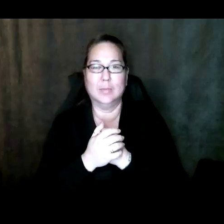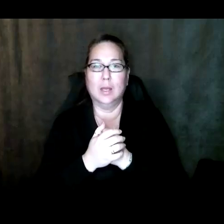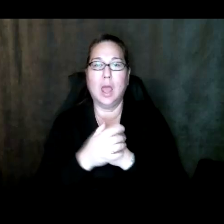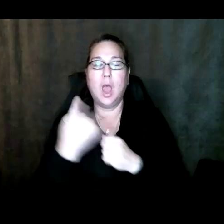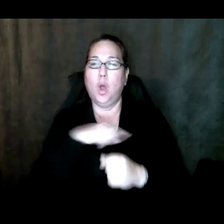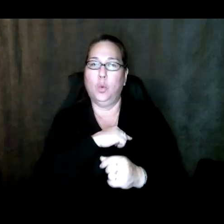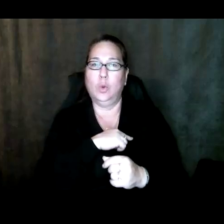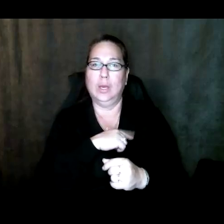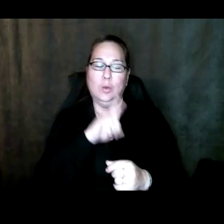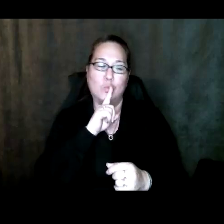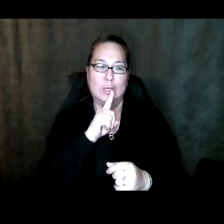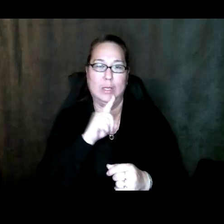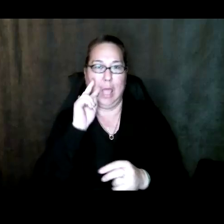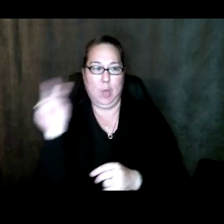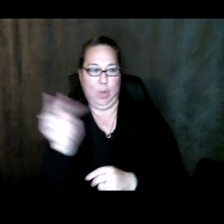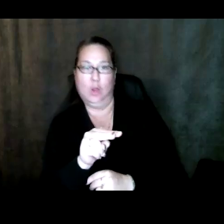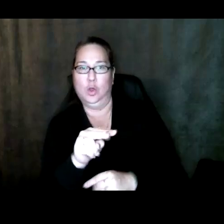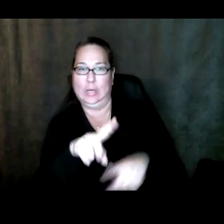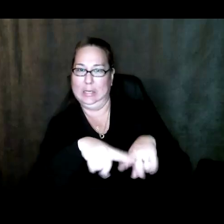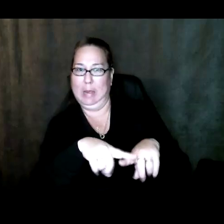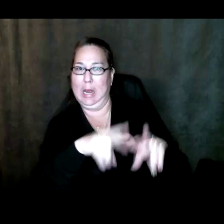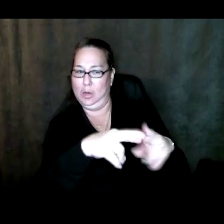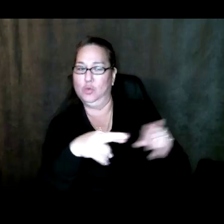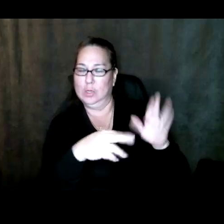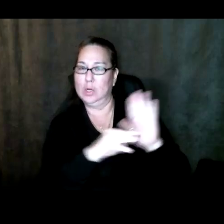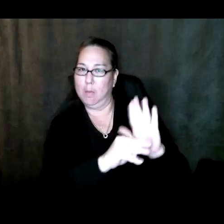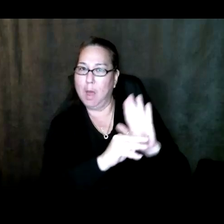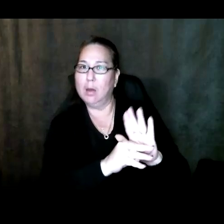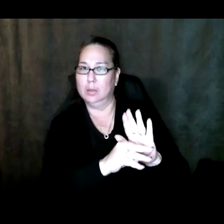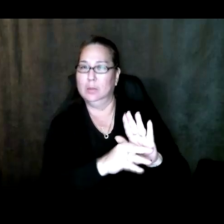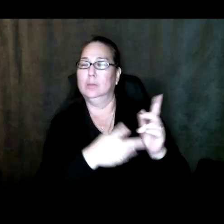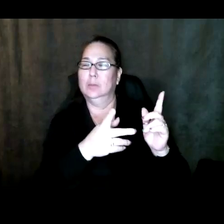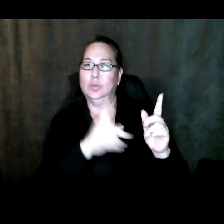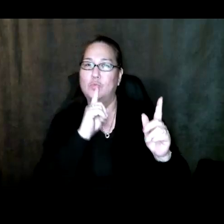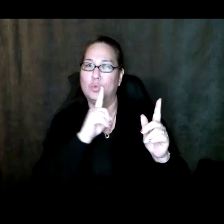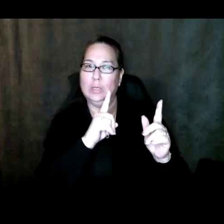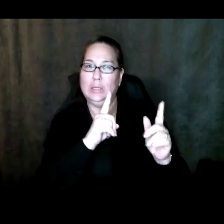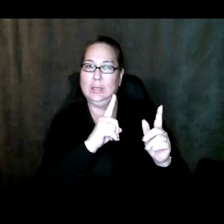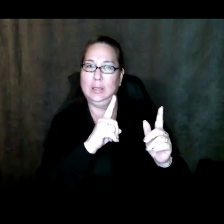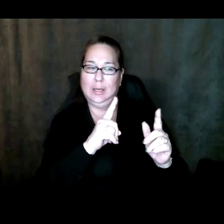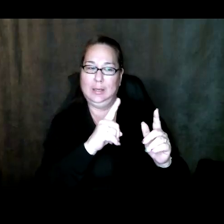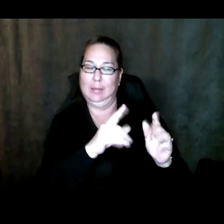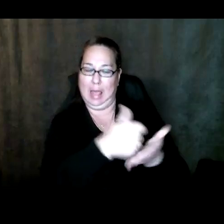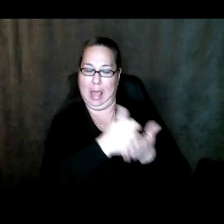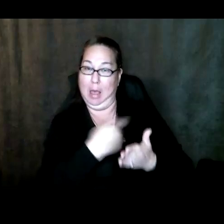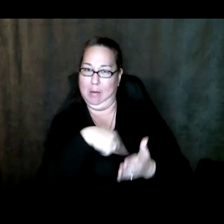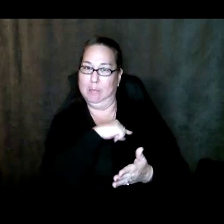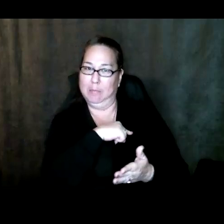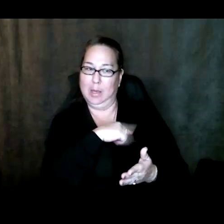to identify where there are needs and consistently go back and revisit where we need to improve in those areas.